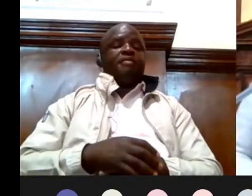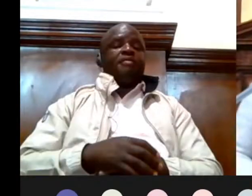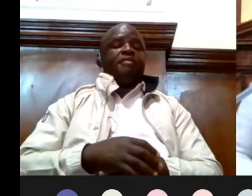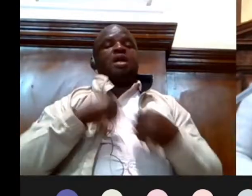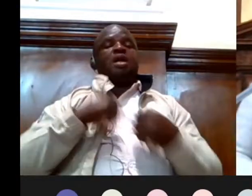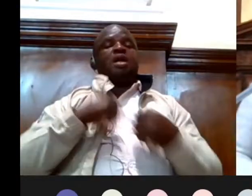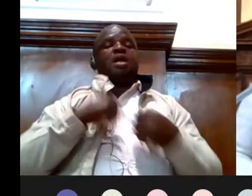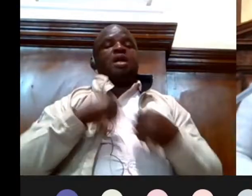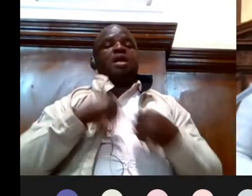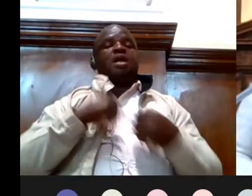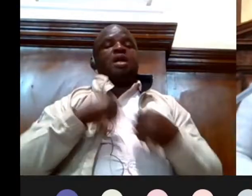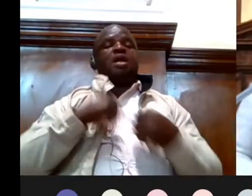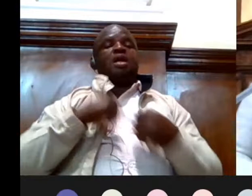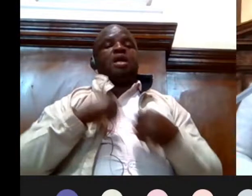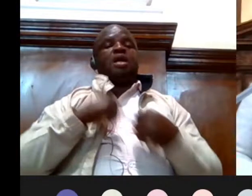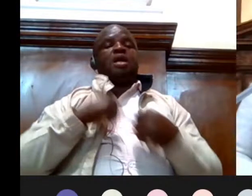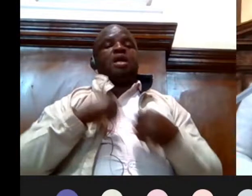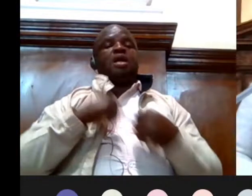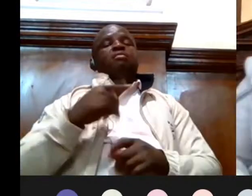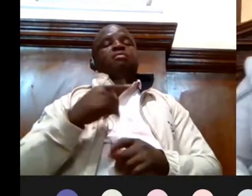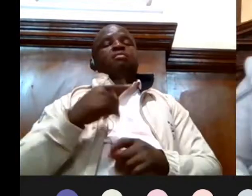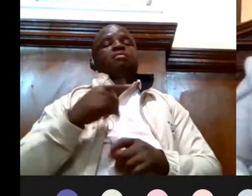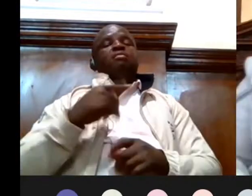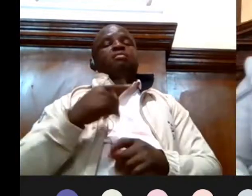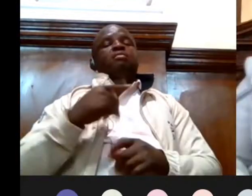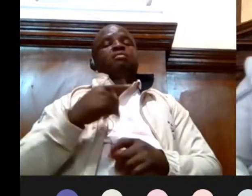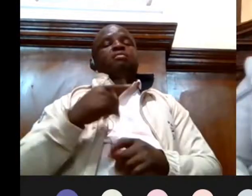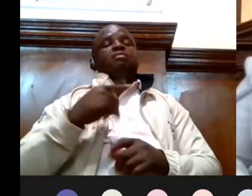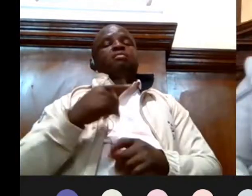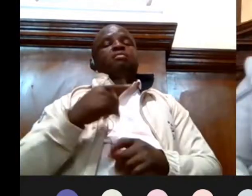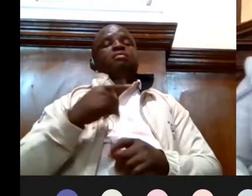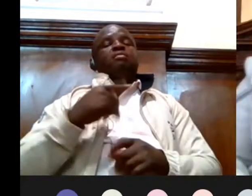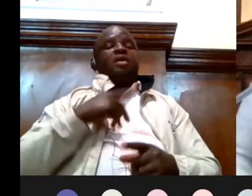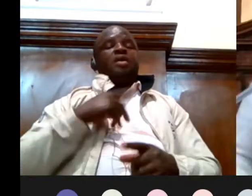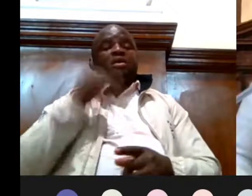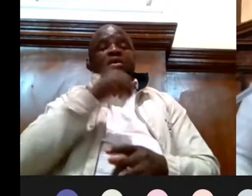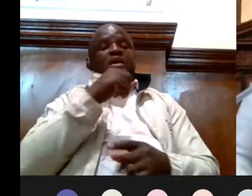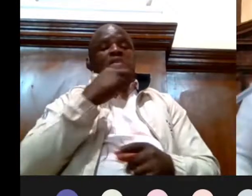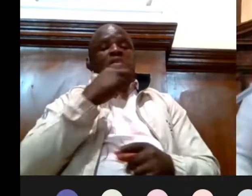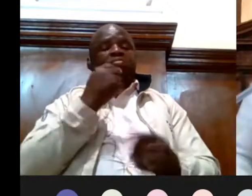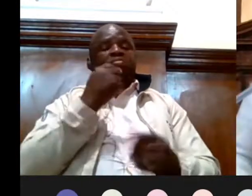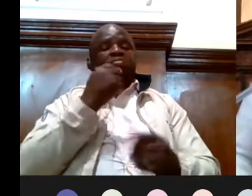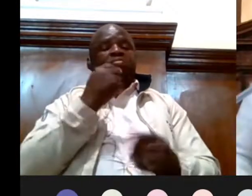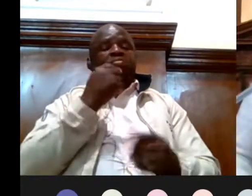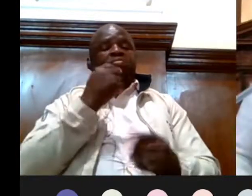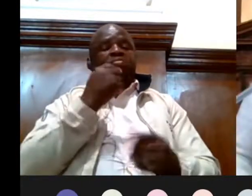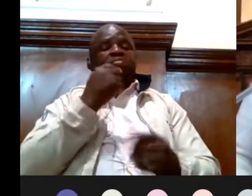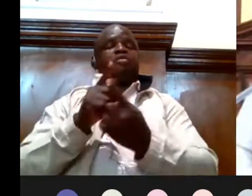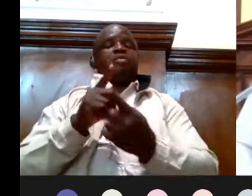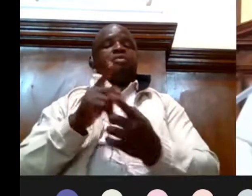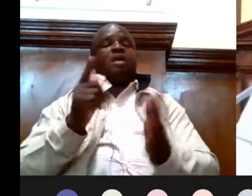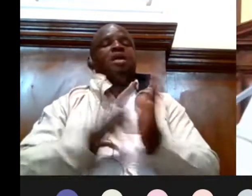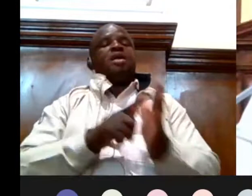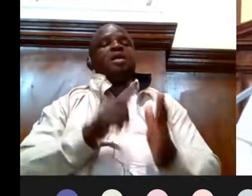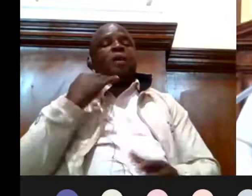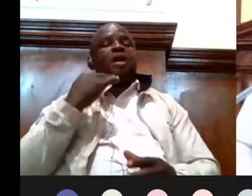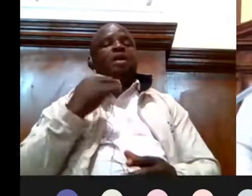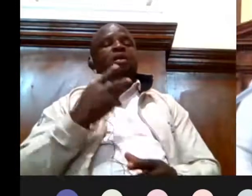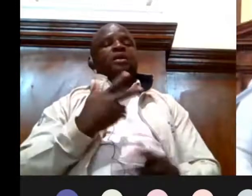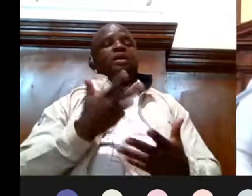concern, telling us lies about how criminal will face the full matter of the law. P. Kwabani, Gelipi